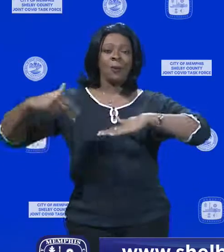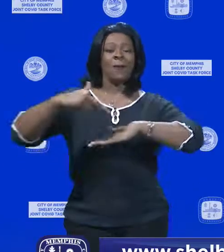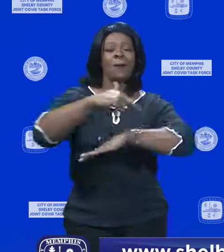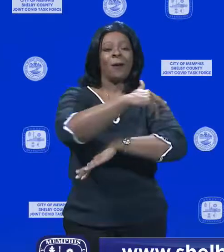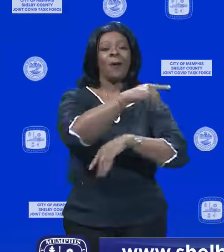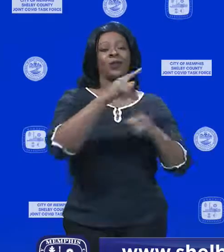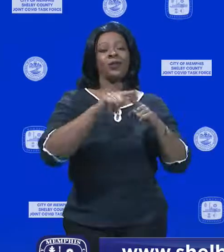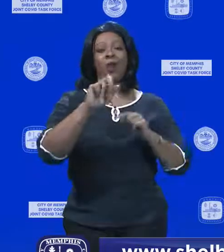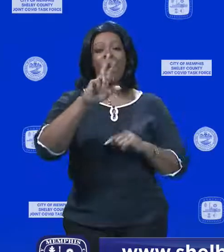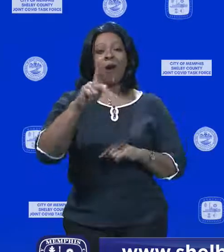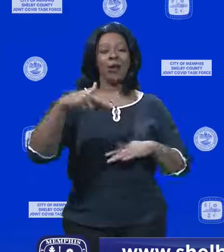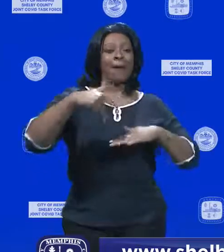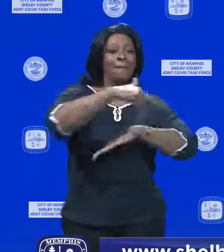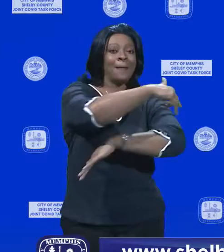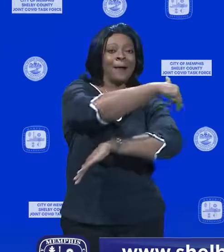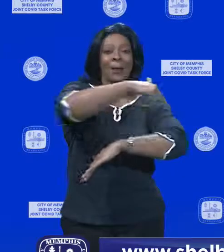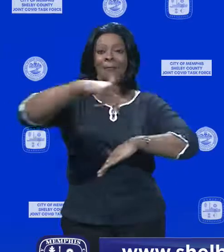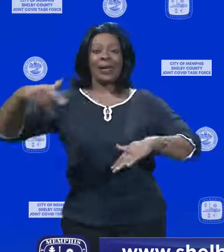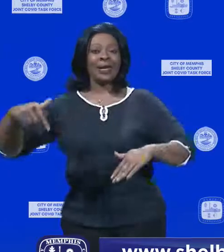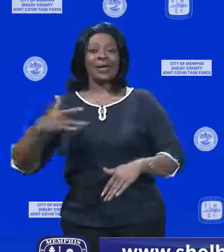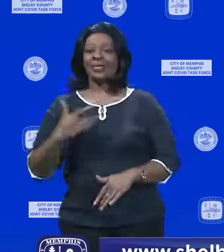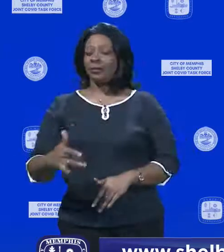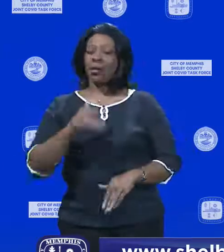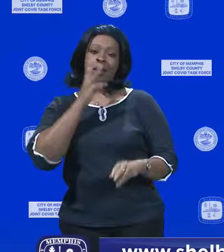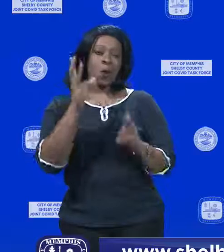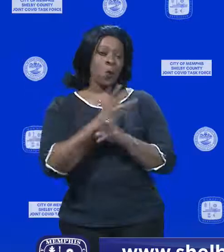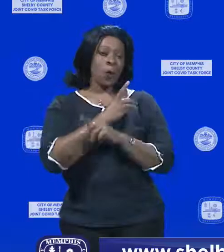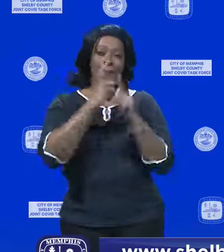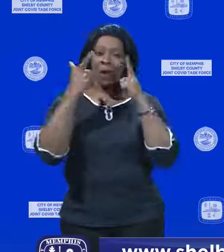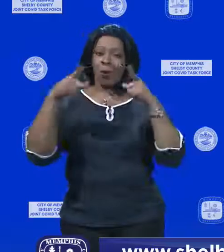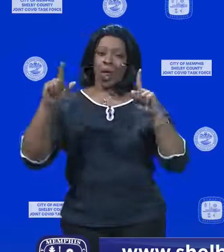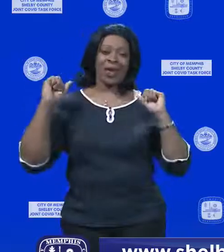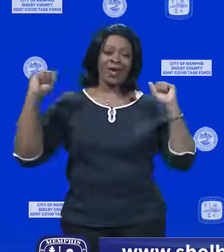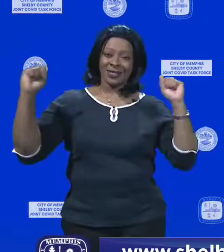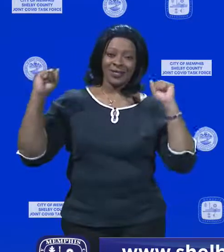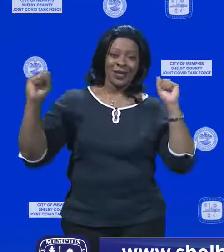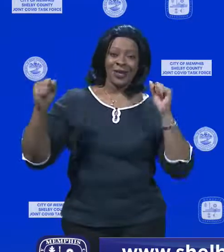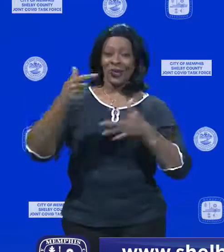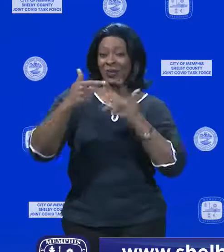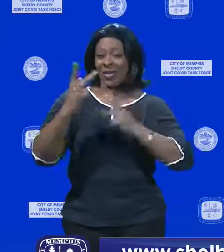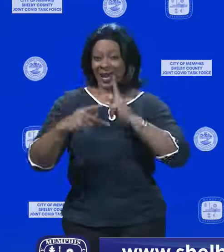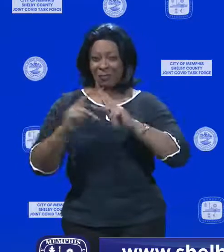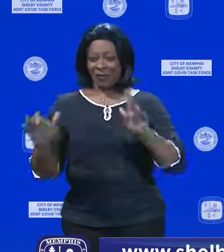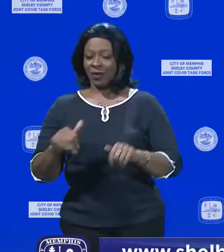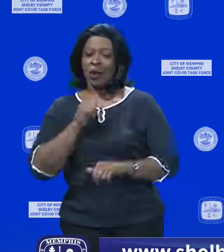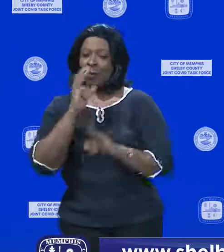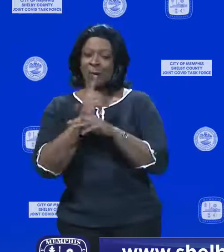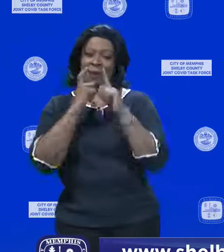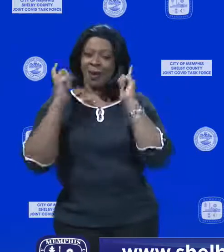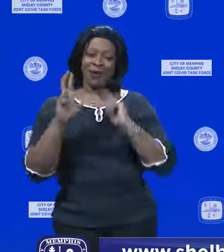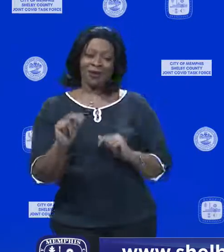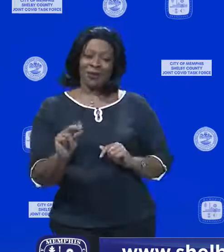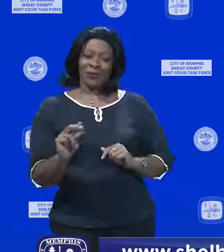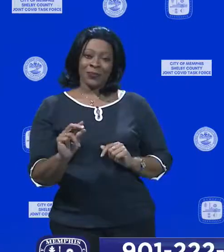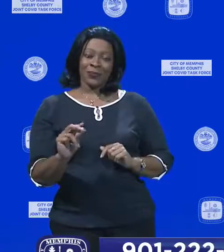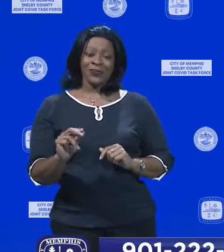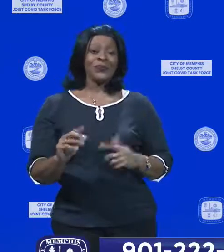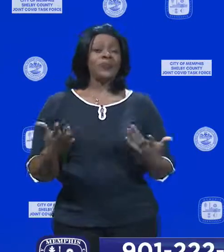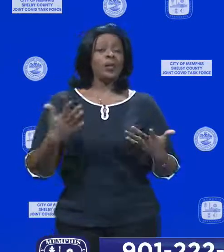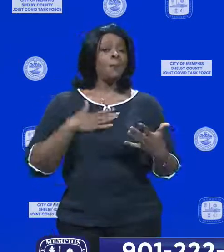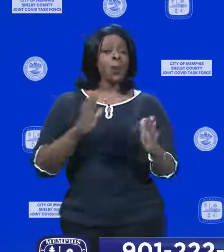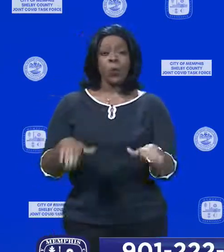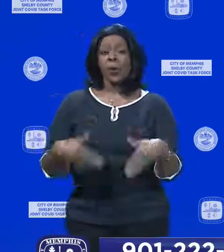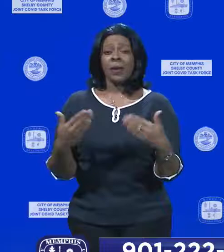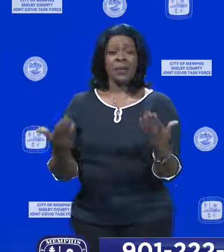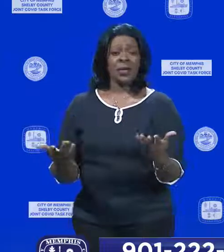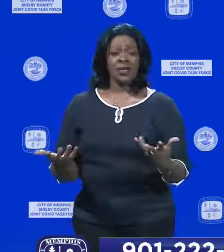over to Arkansas and back, no, I don't typically wear a mask when I'm exercising or doing those sorts of activities. As far as my